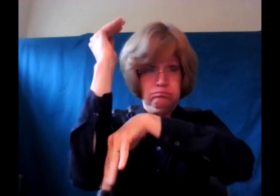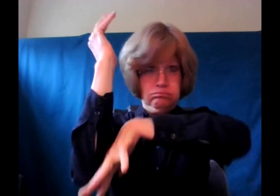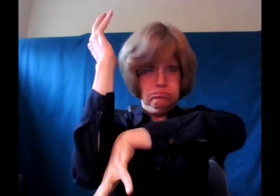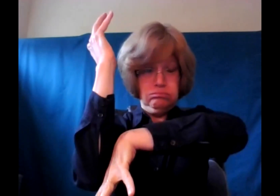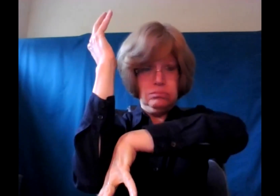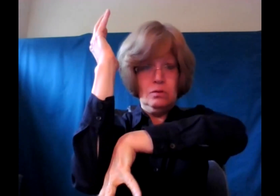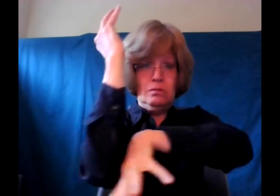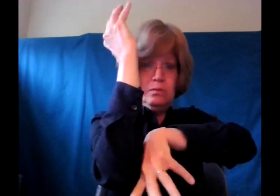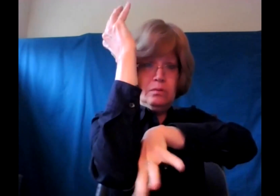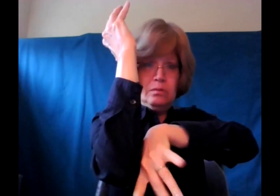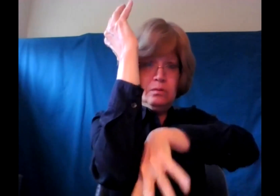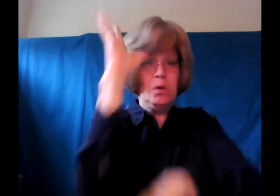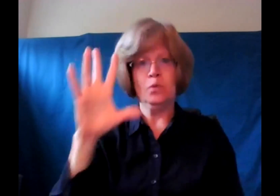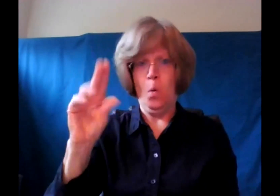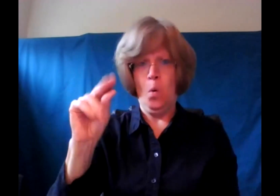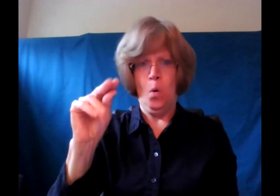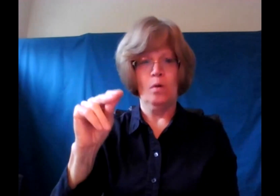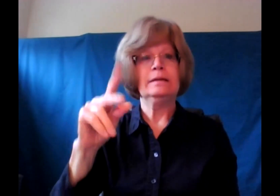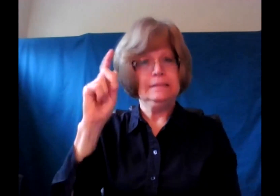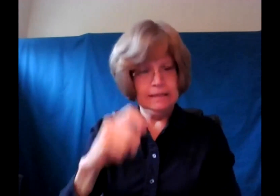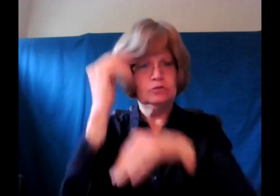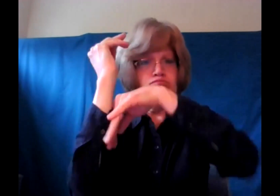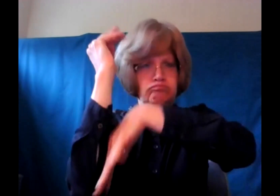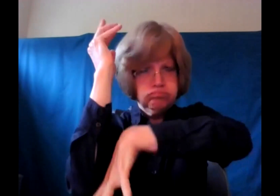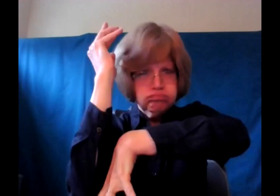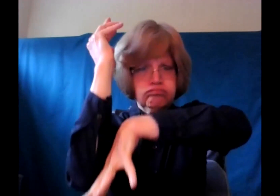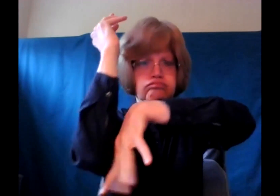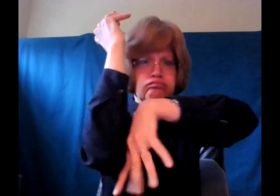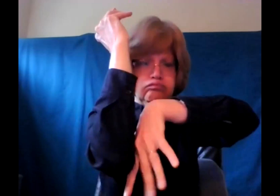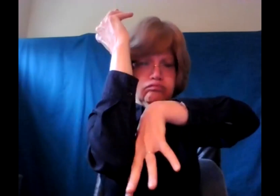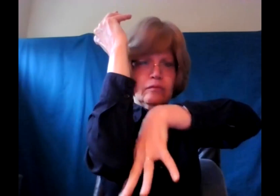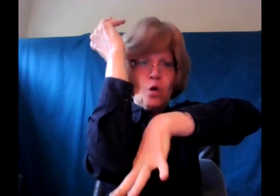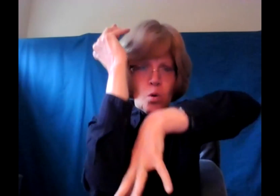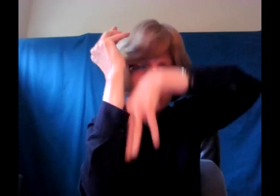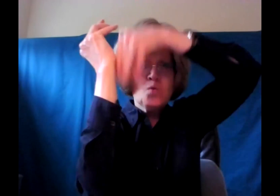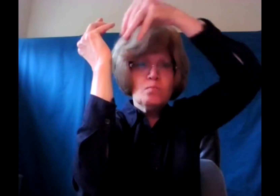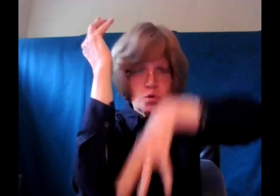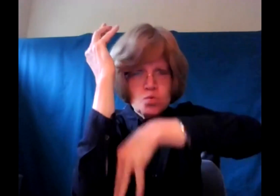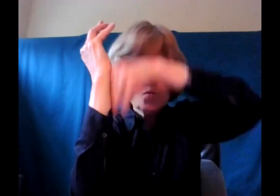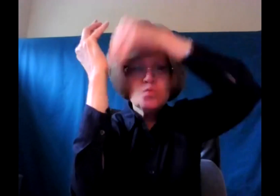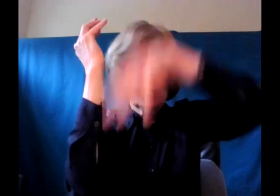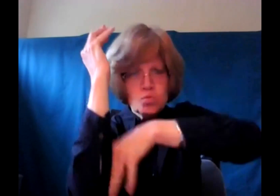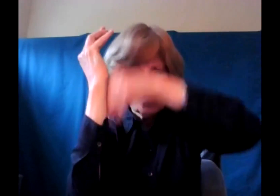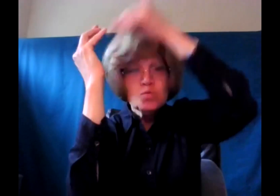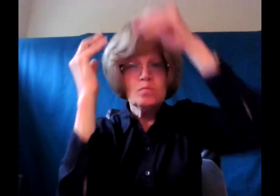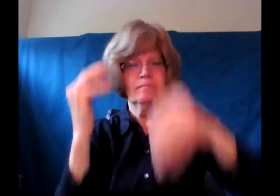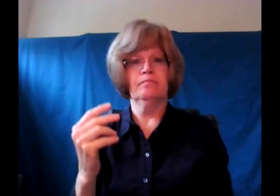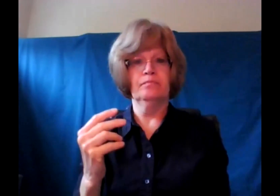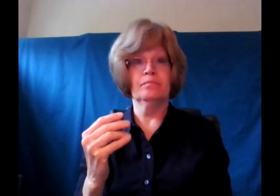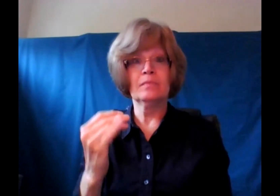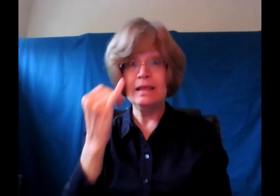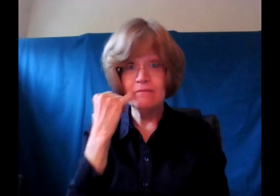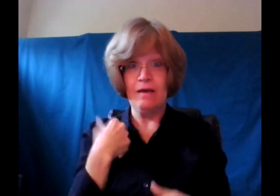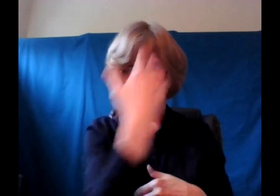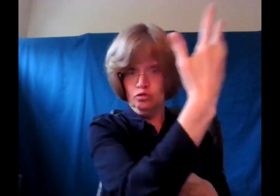it cannot. It needs roots down in the ground to get nutrition from the earth. And do you know if there's a grove